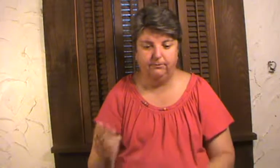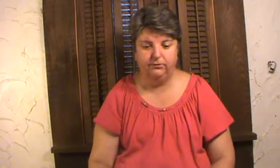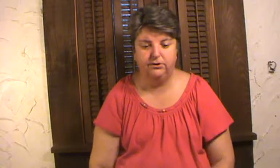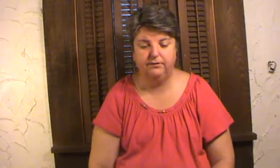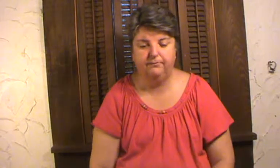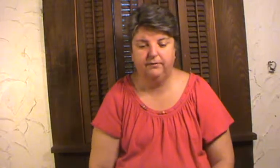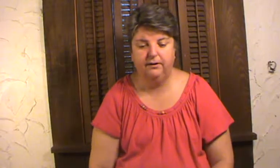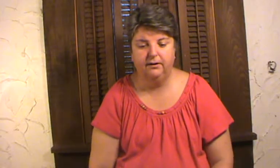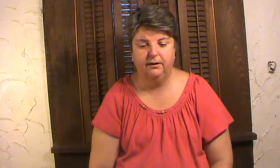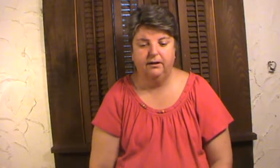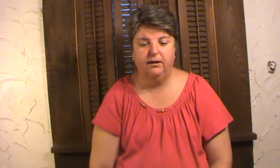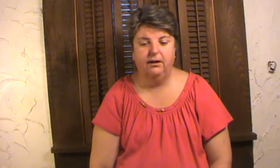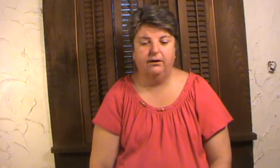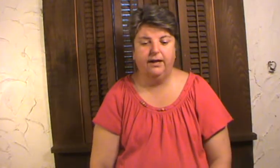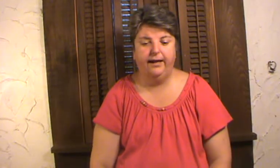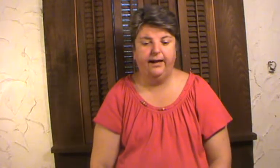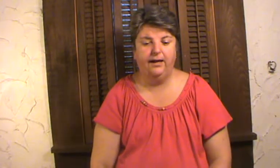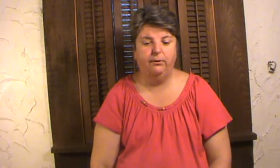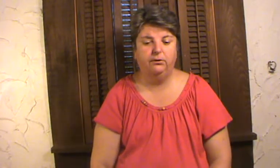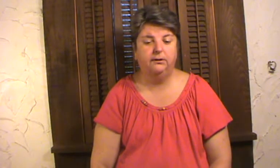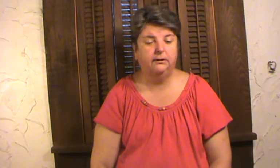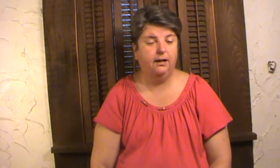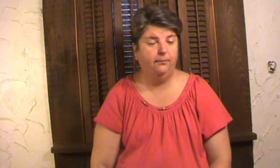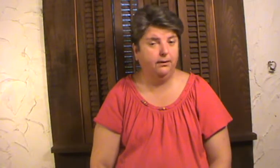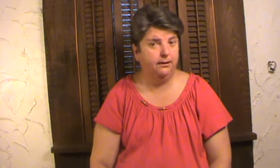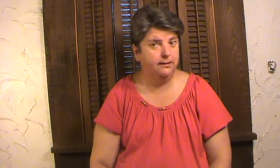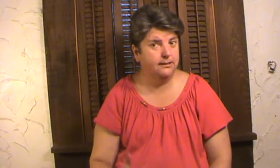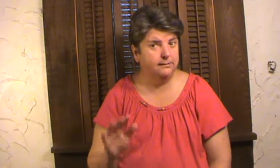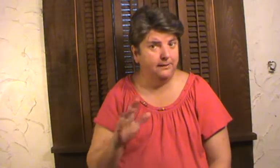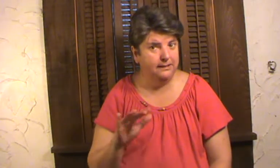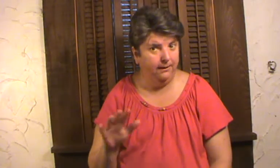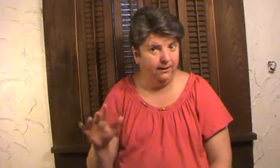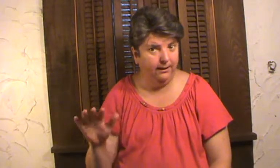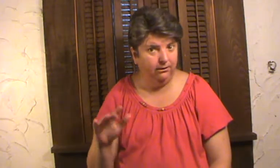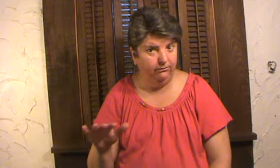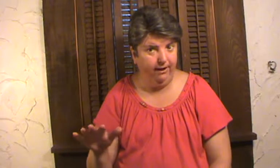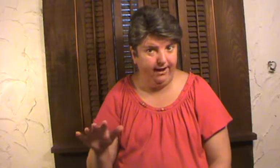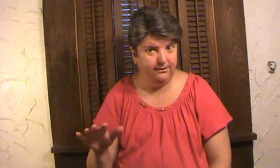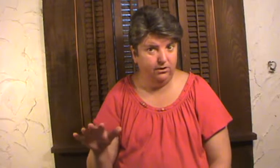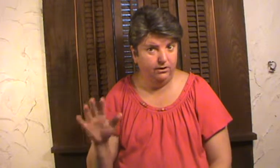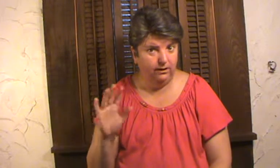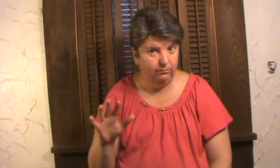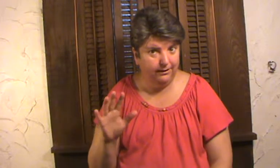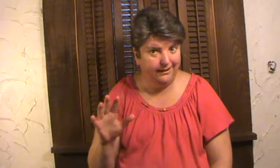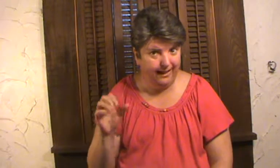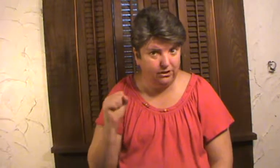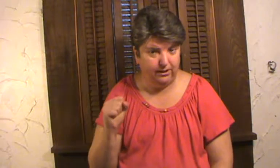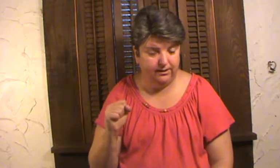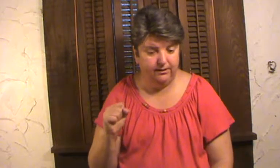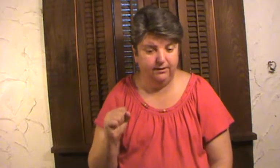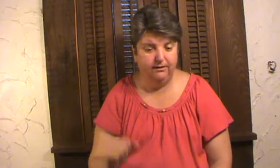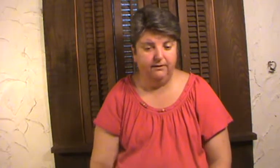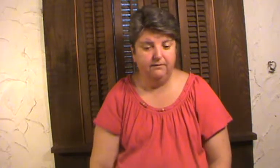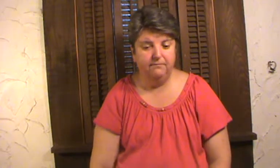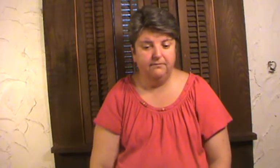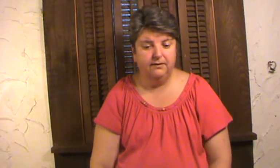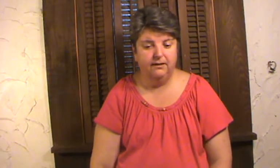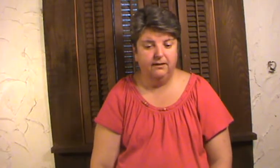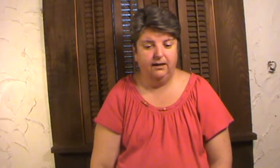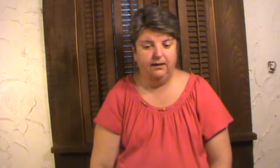numbers. Okay, and I'm going to be spelling a little fast, so you got to really catch it.